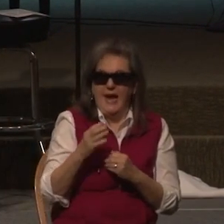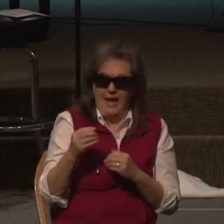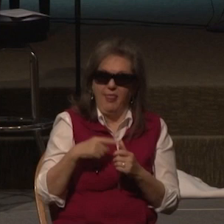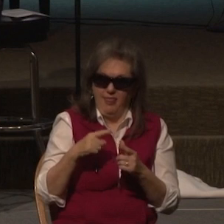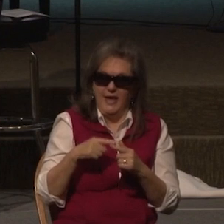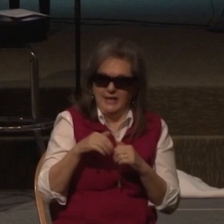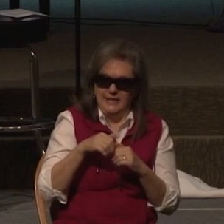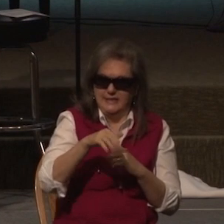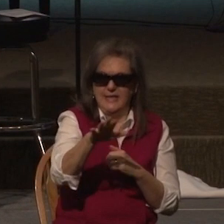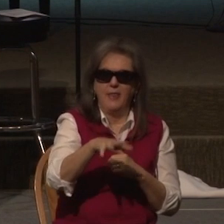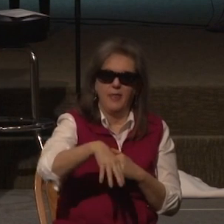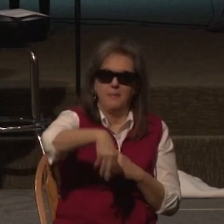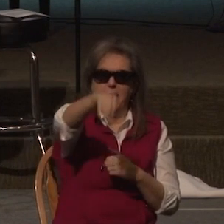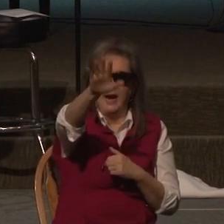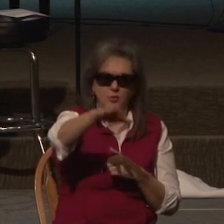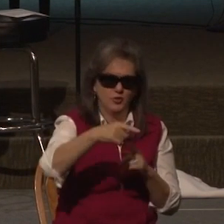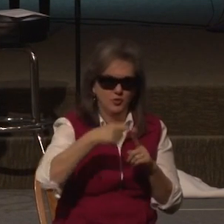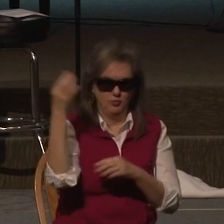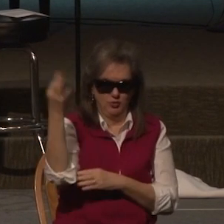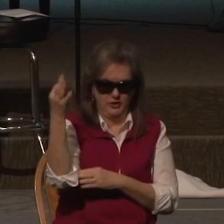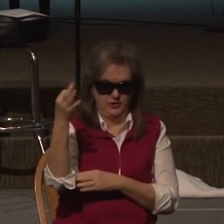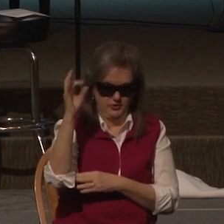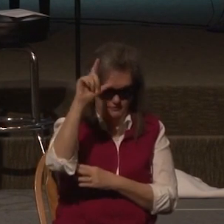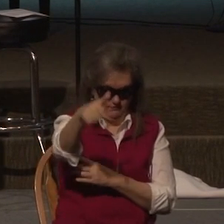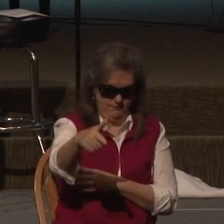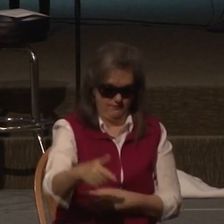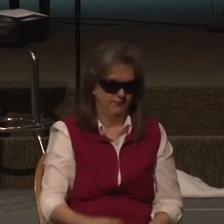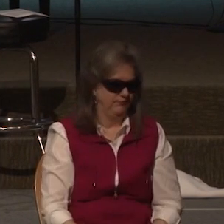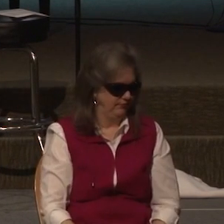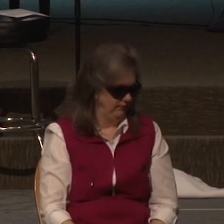out to preach.